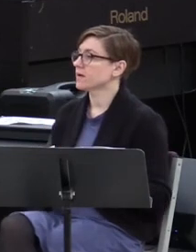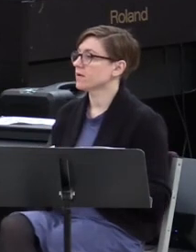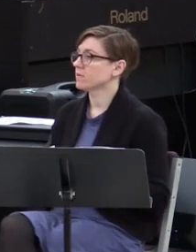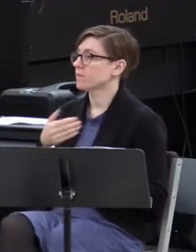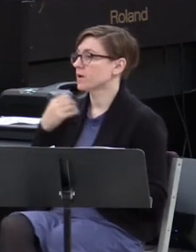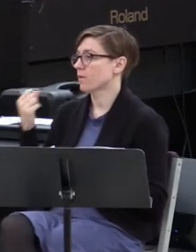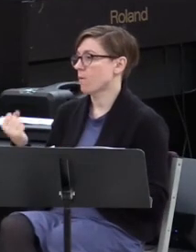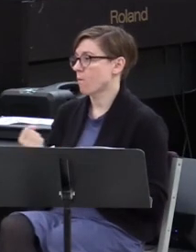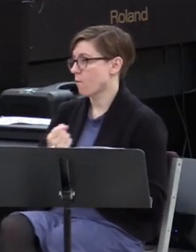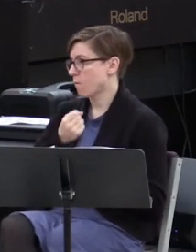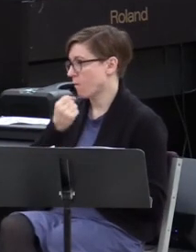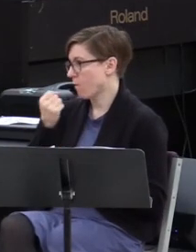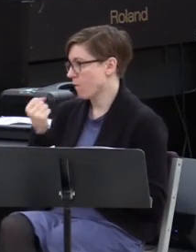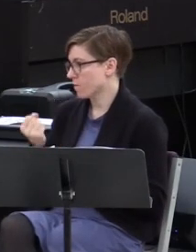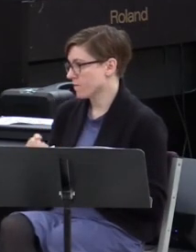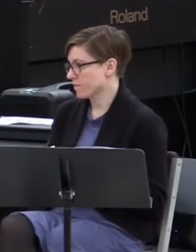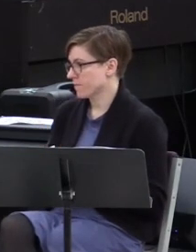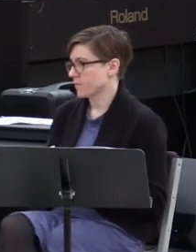mold me,